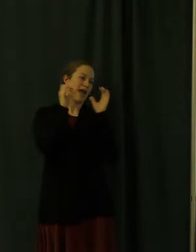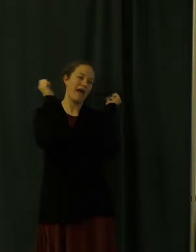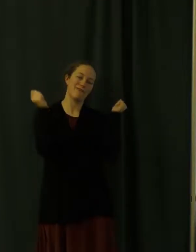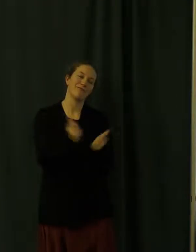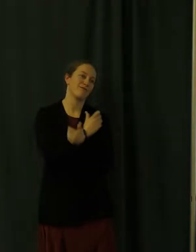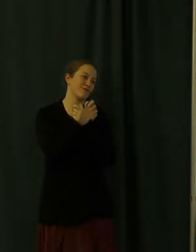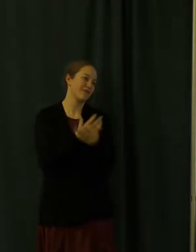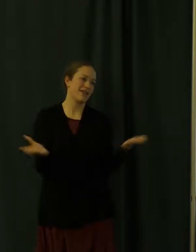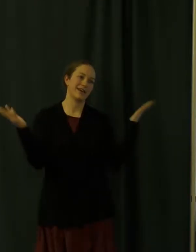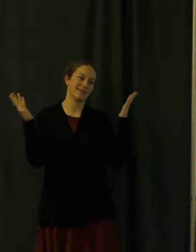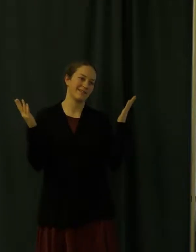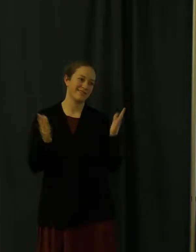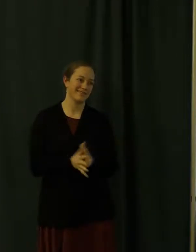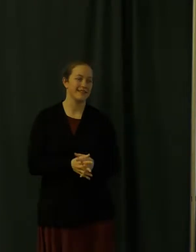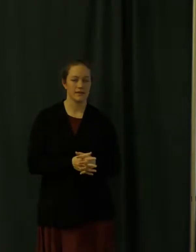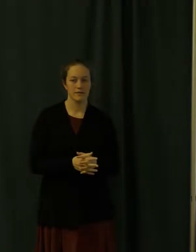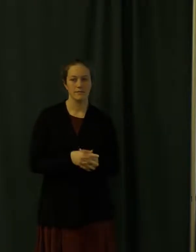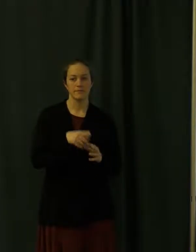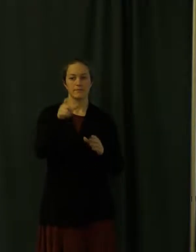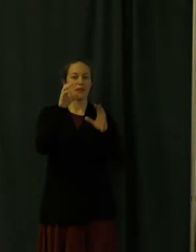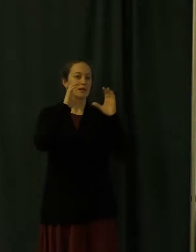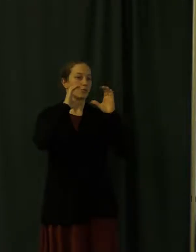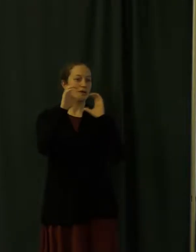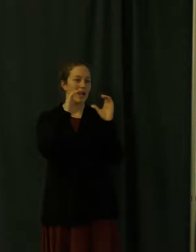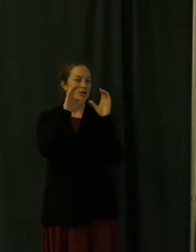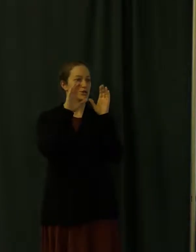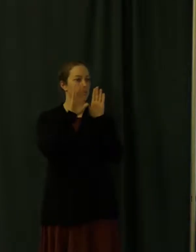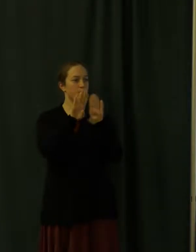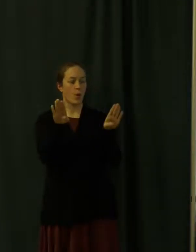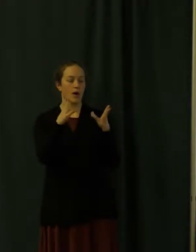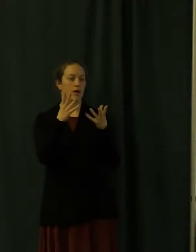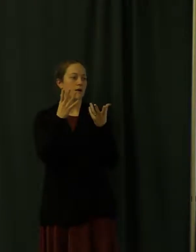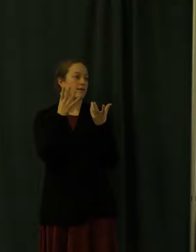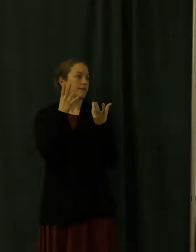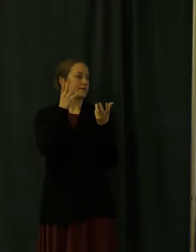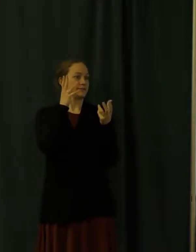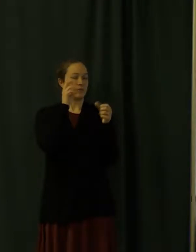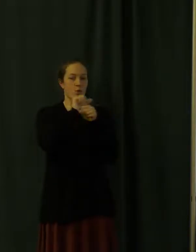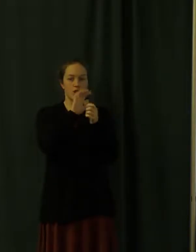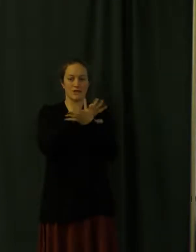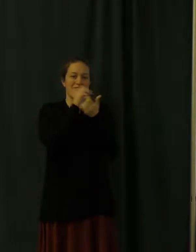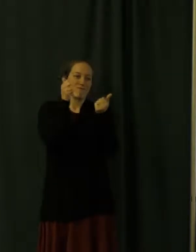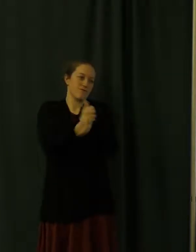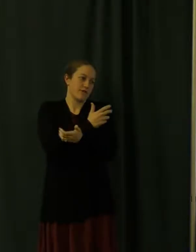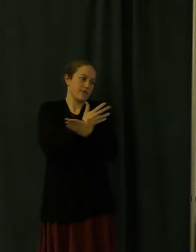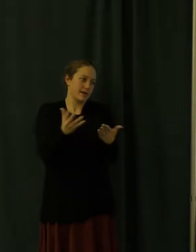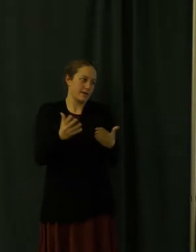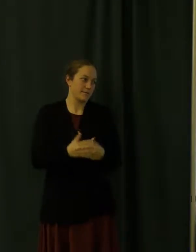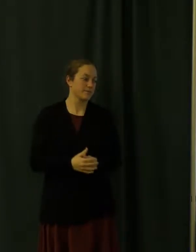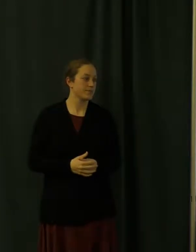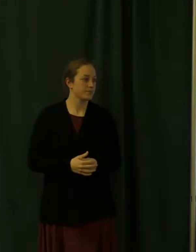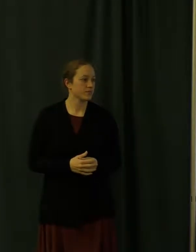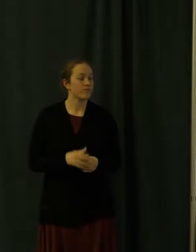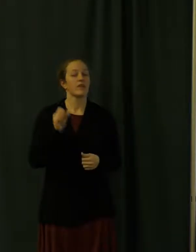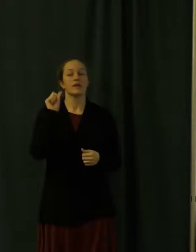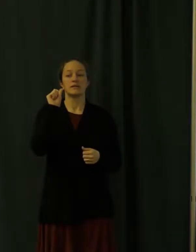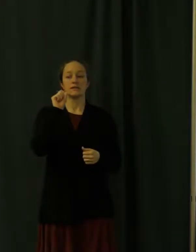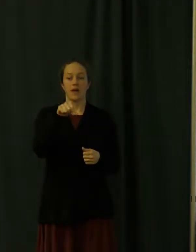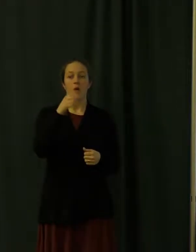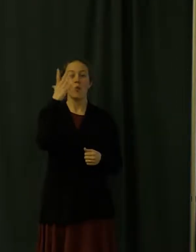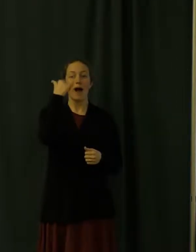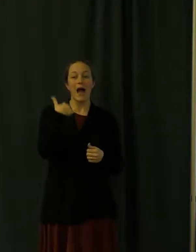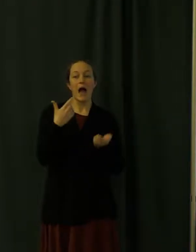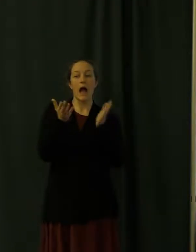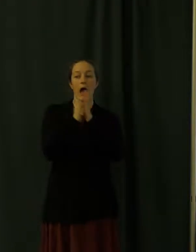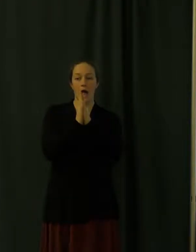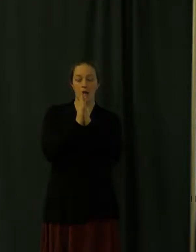things, Erin, all the things. Communication boards, worksheets, everything. Yeah. So, the reason I ask